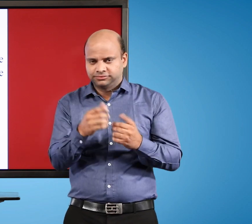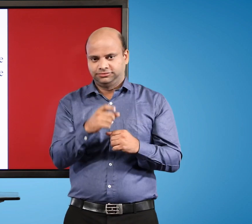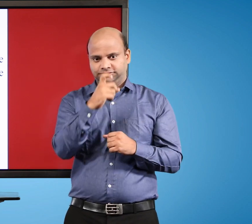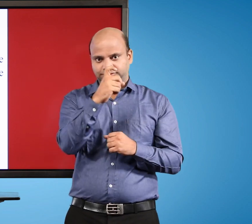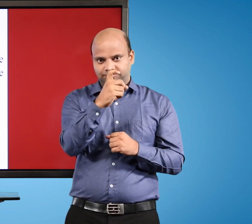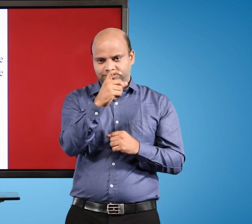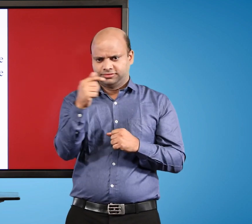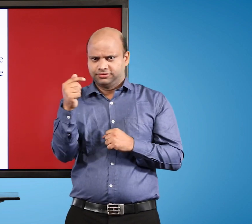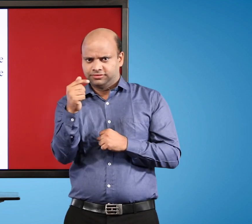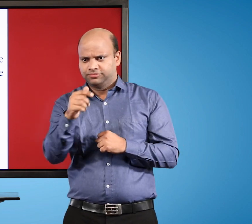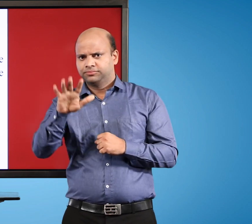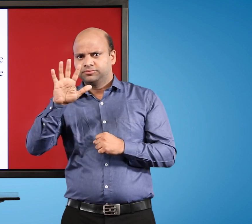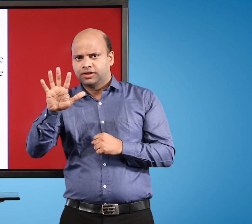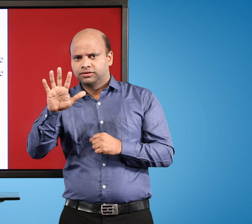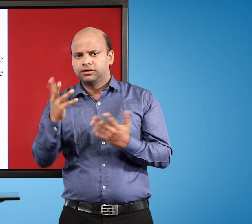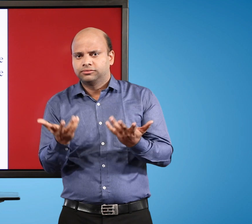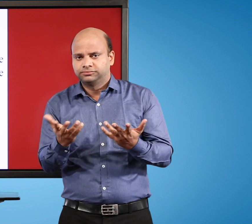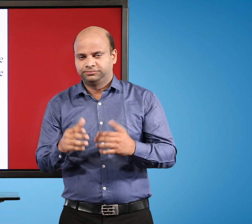Let us find 7 minus 5.